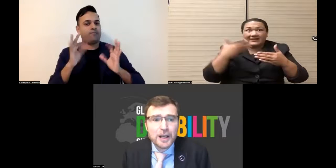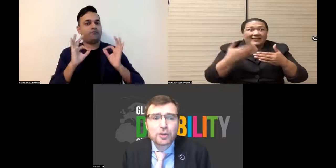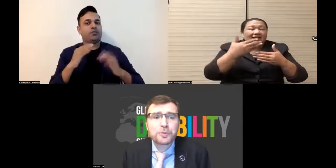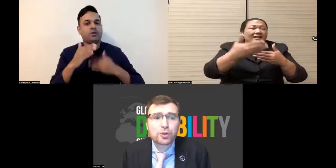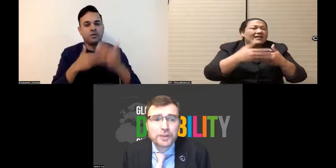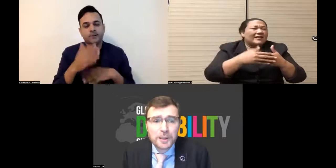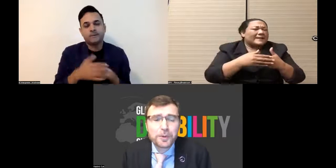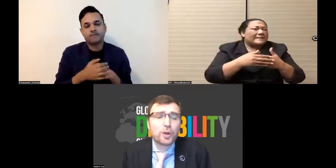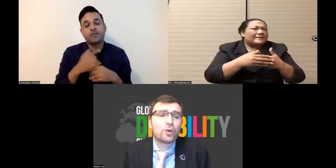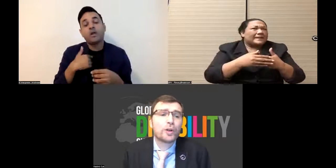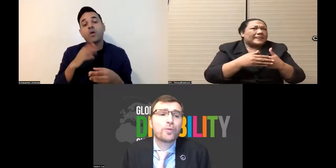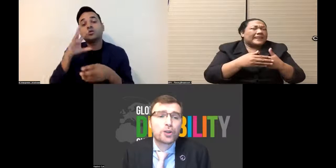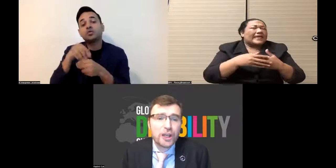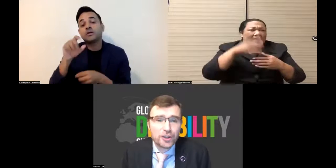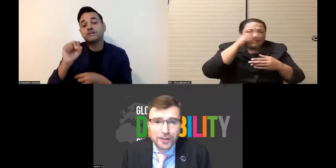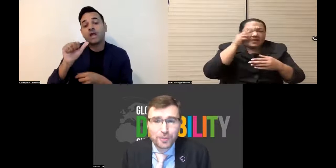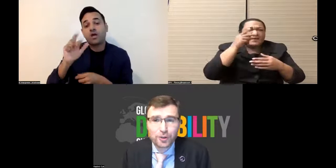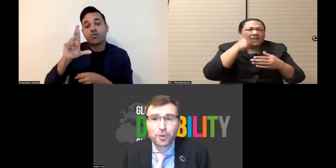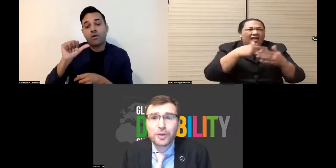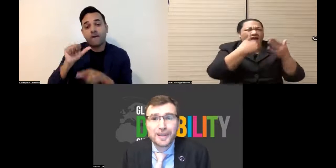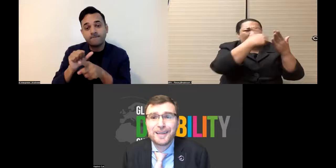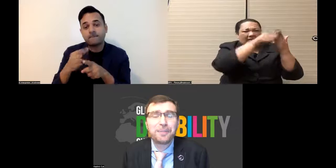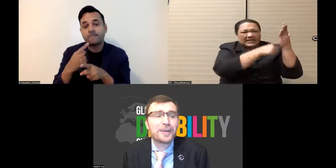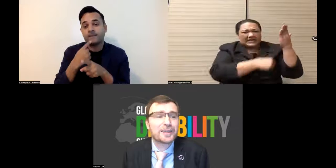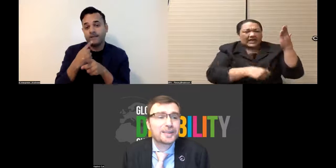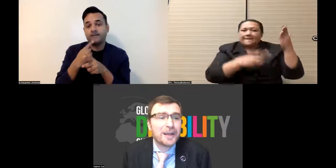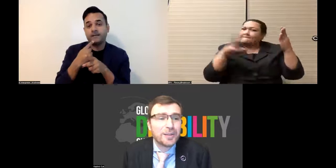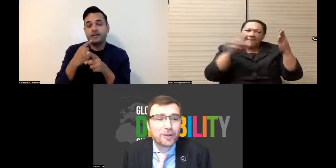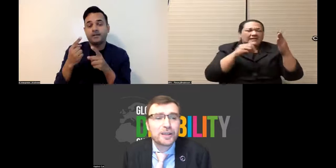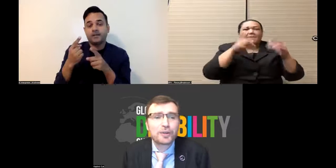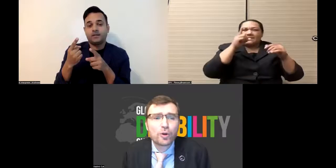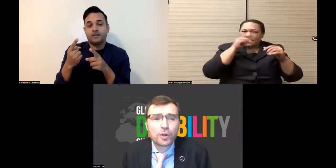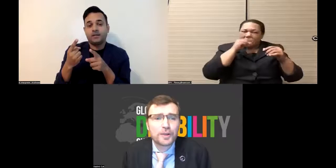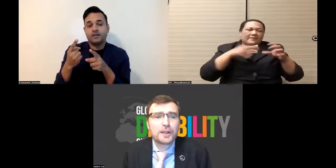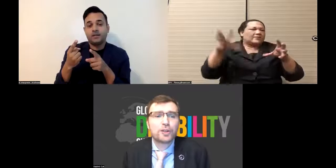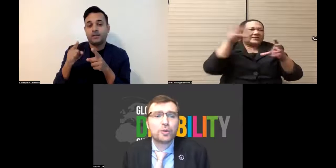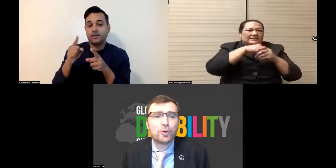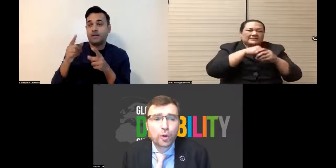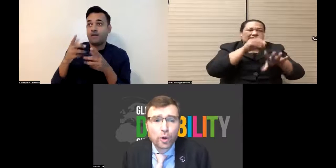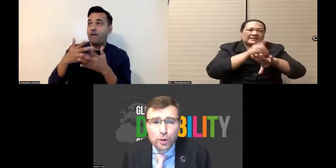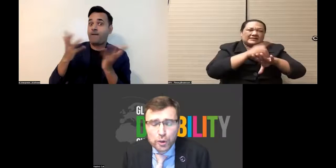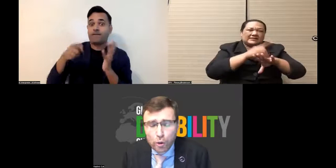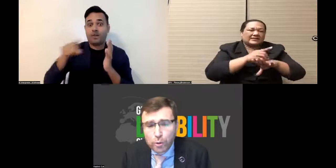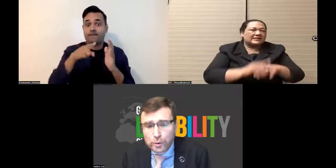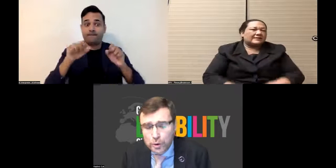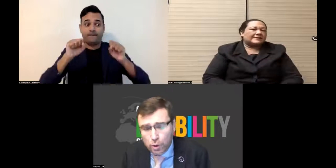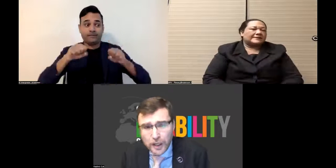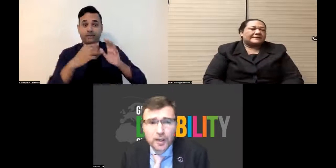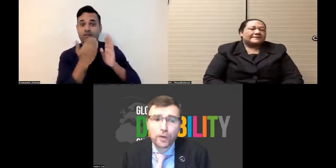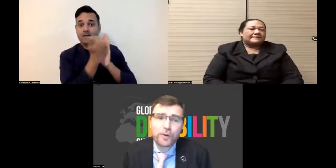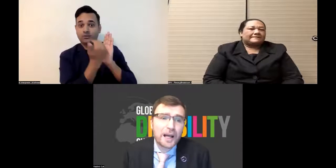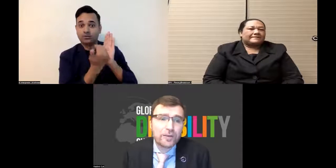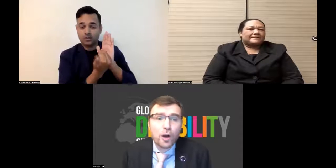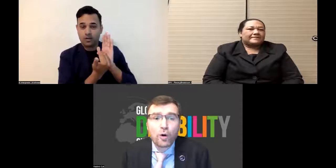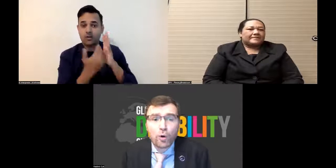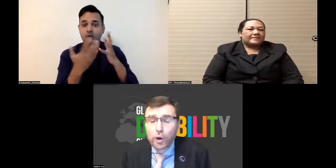disabilities. So simply, we are calling for changing this motto to nothing about us, because there is no conversation, no area